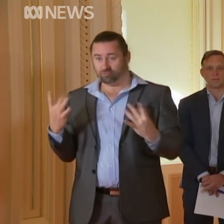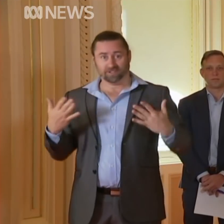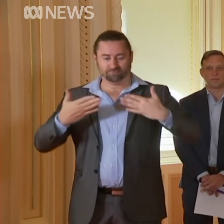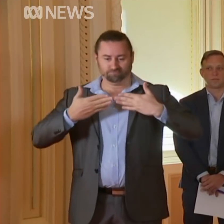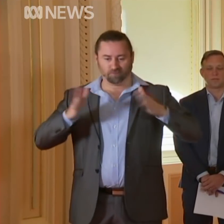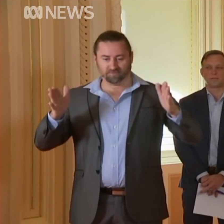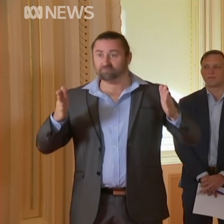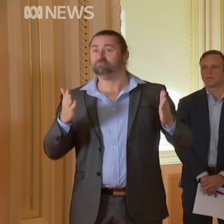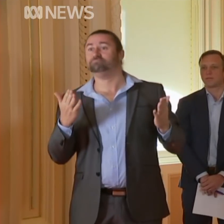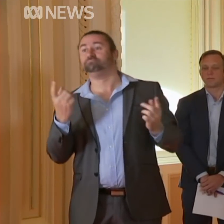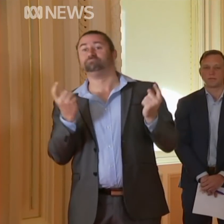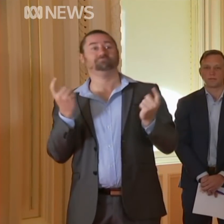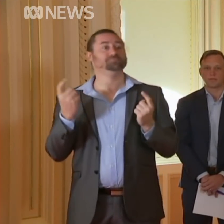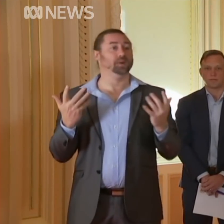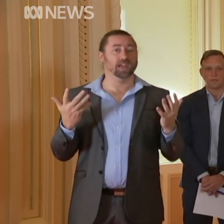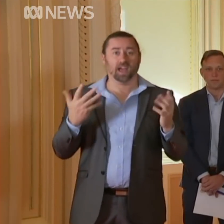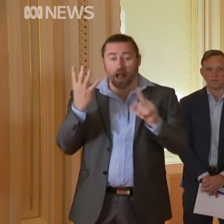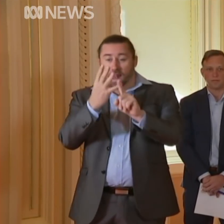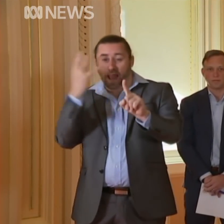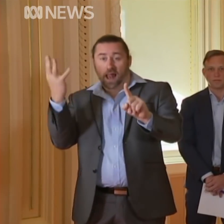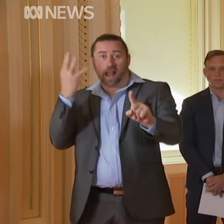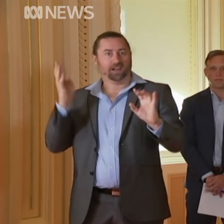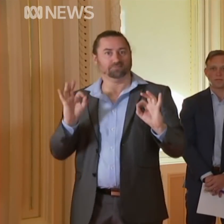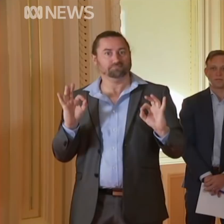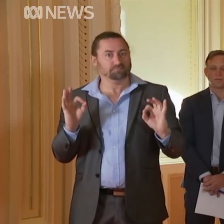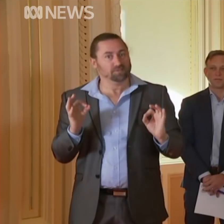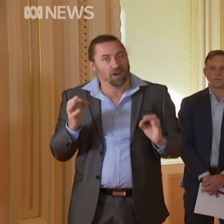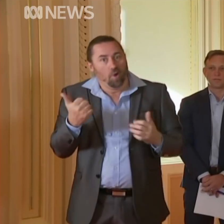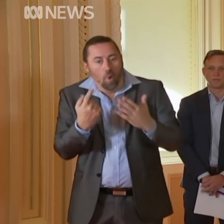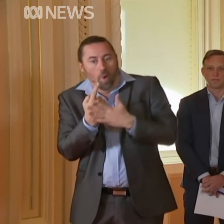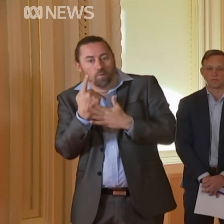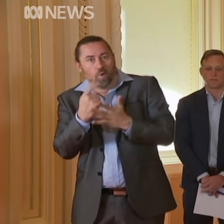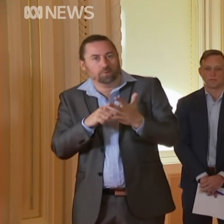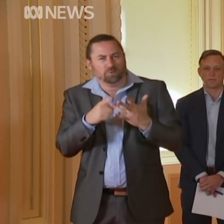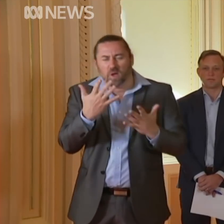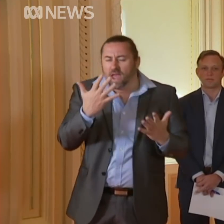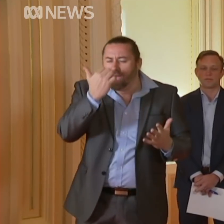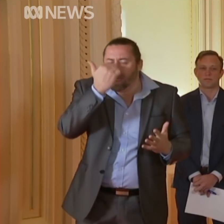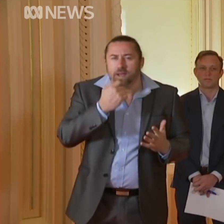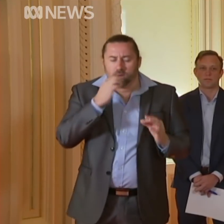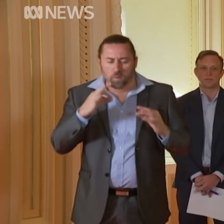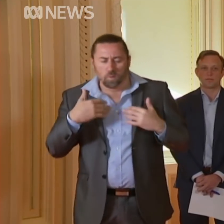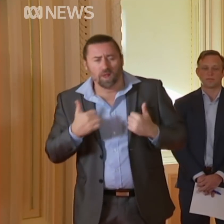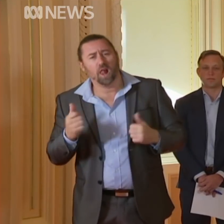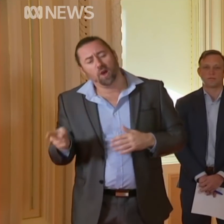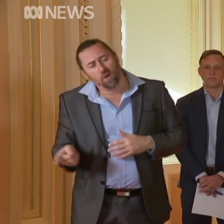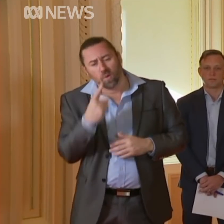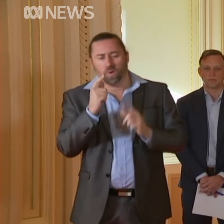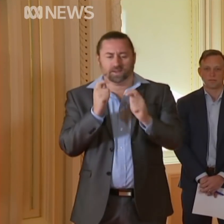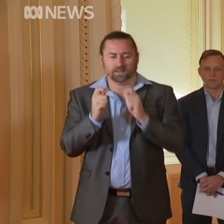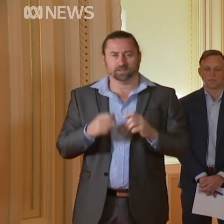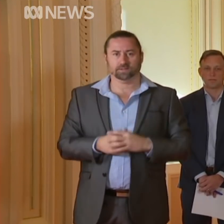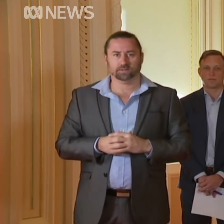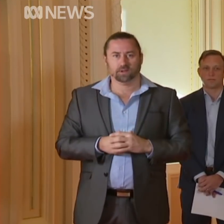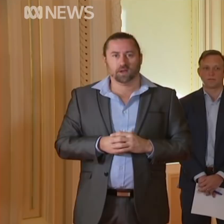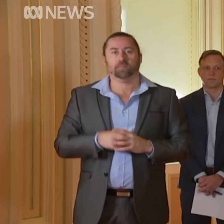come forward. The queues were not long, so please come forward and get tested if you've got any symptoms at all. Remember, it's people